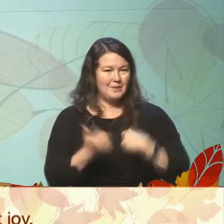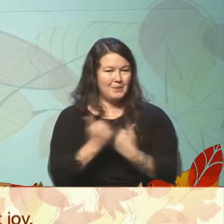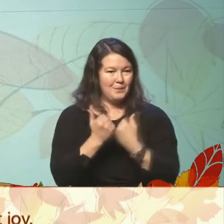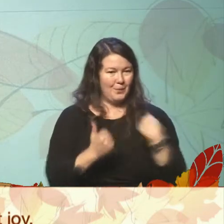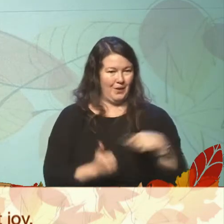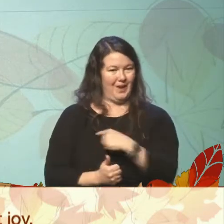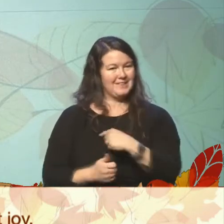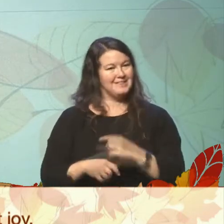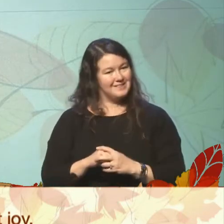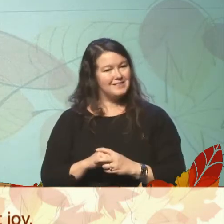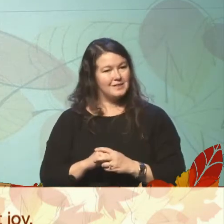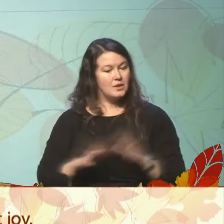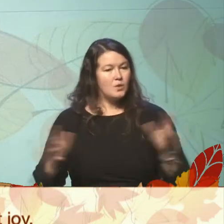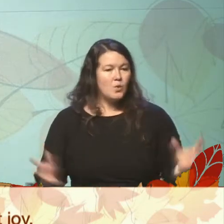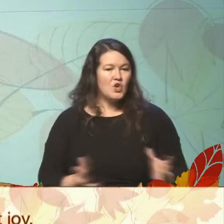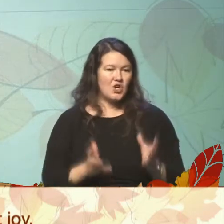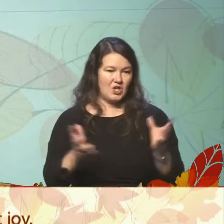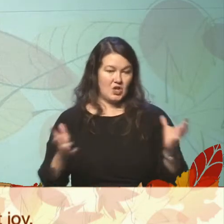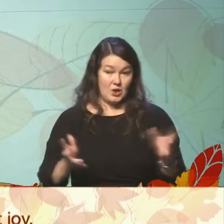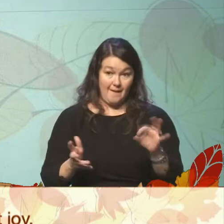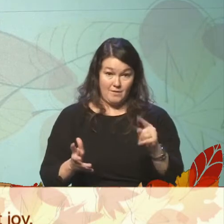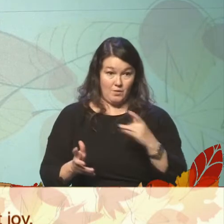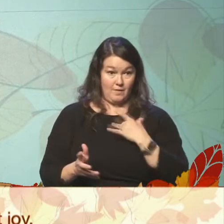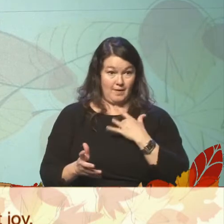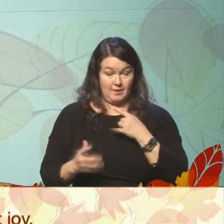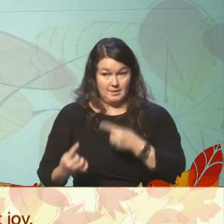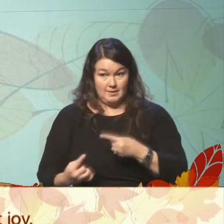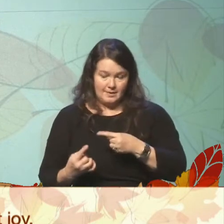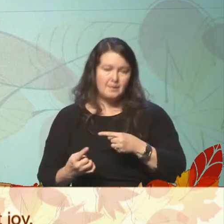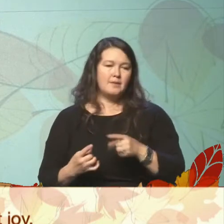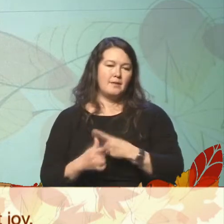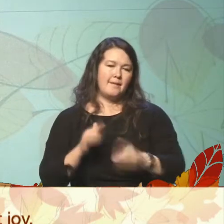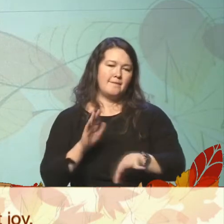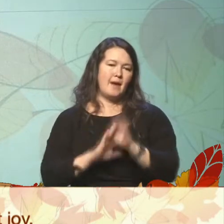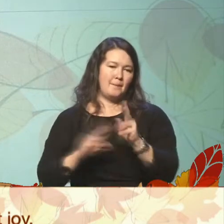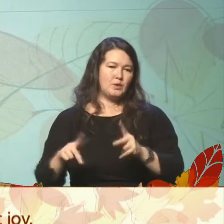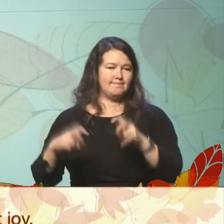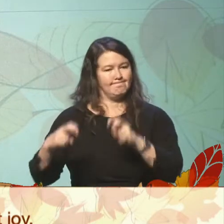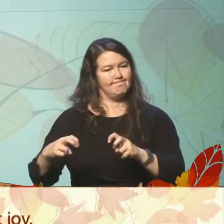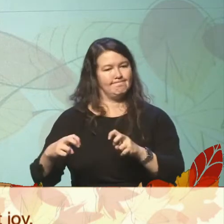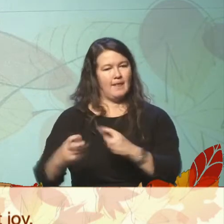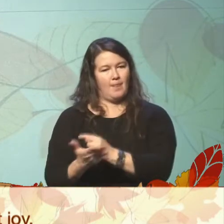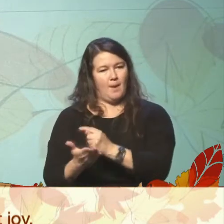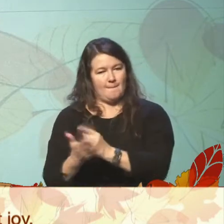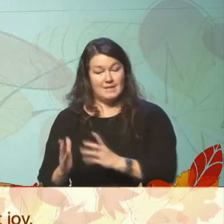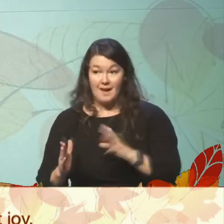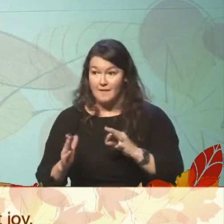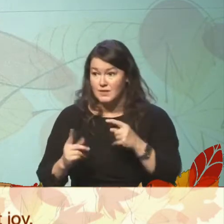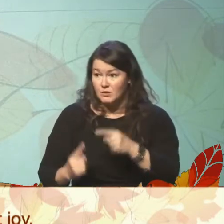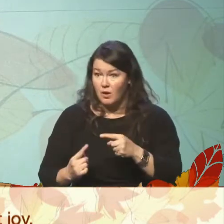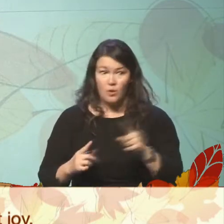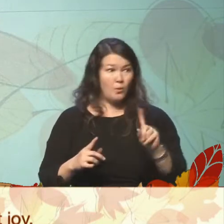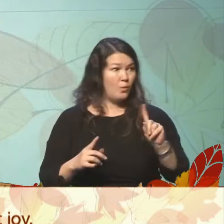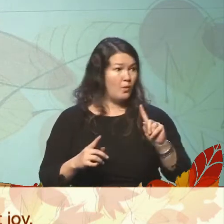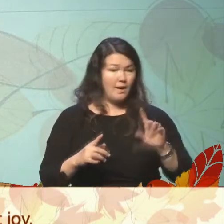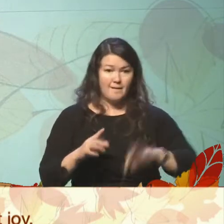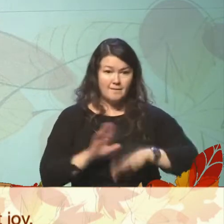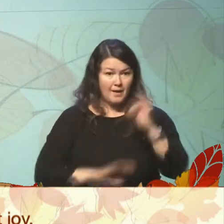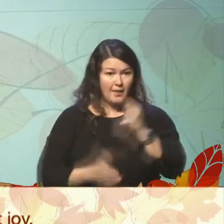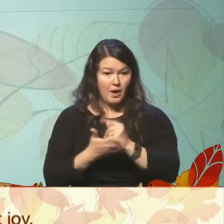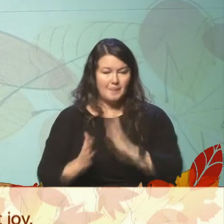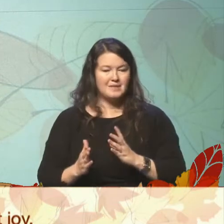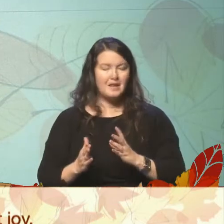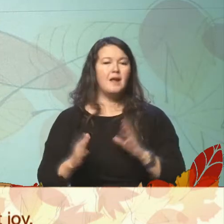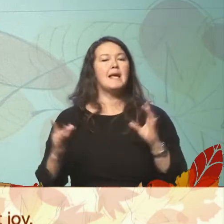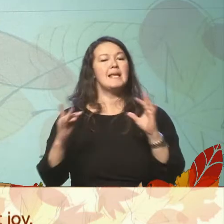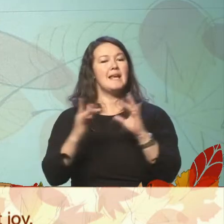would really encourage you, if that's where you are, find a therapist. If you need help finding a therapist, just write that on the back of the Connect card. We'd be happy